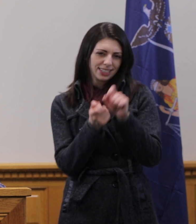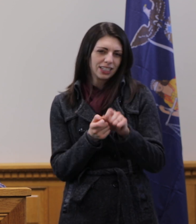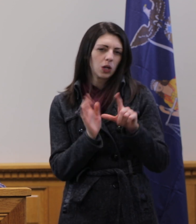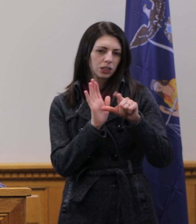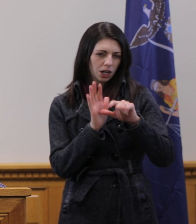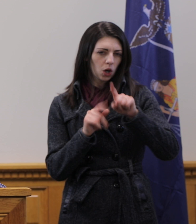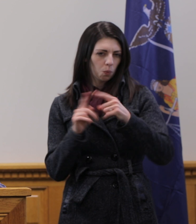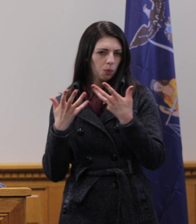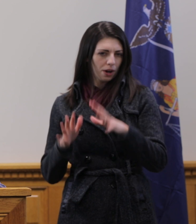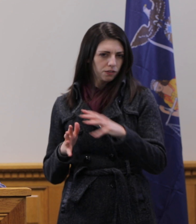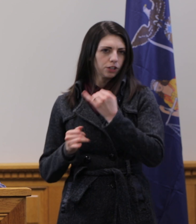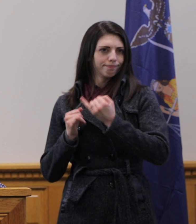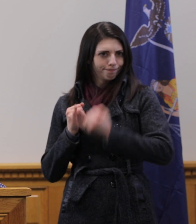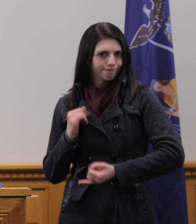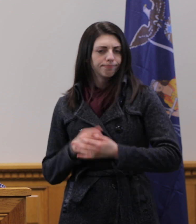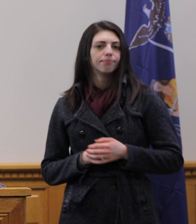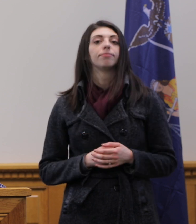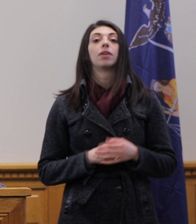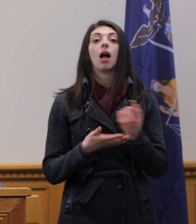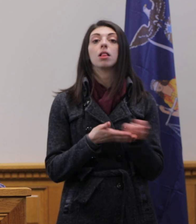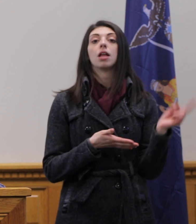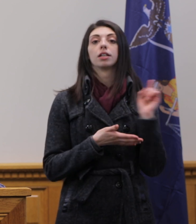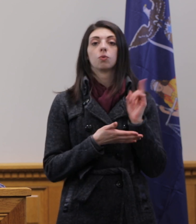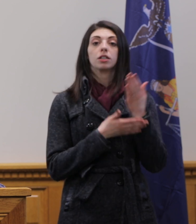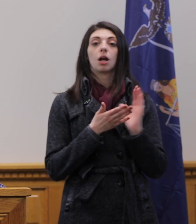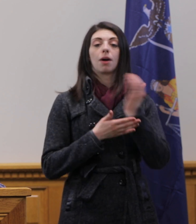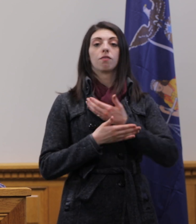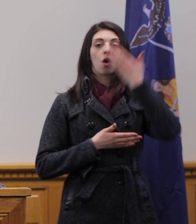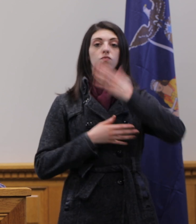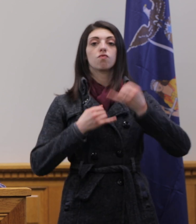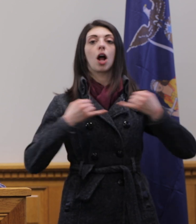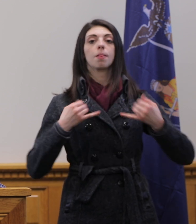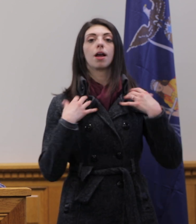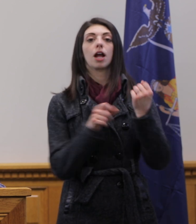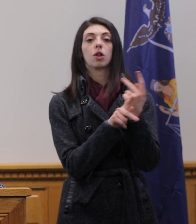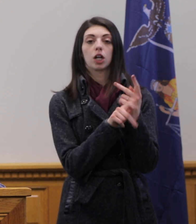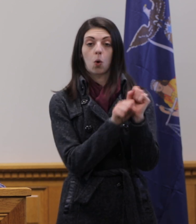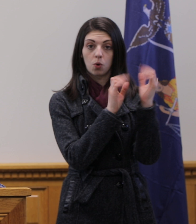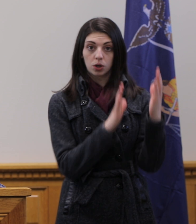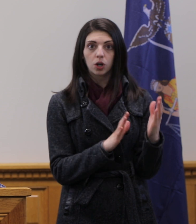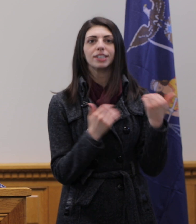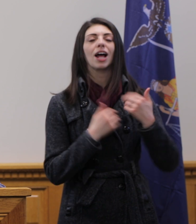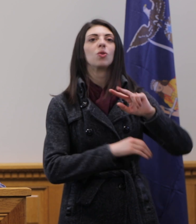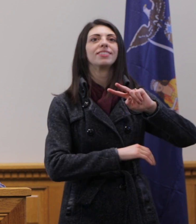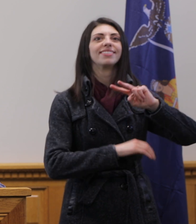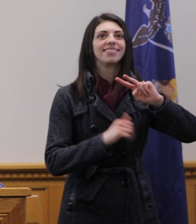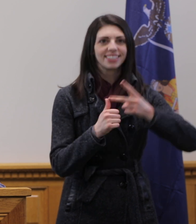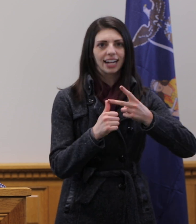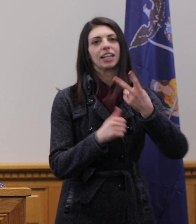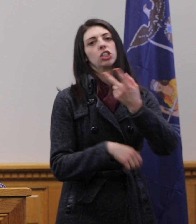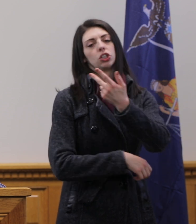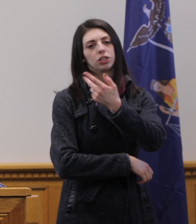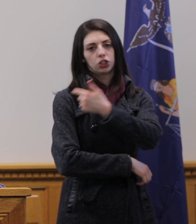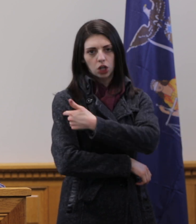finalized. Last week, some of our frontline healthcare workers received their second dose of COVID vaccine. We are